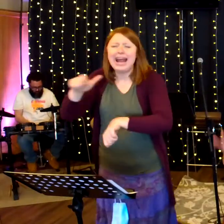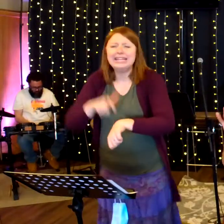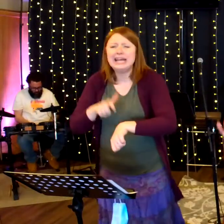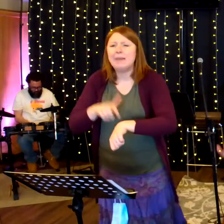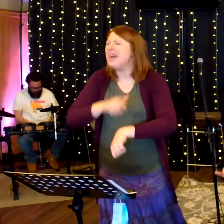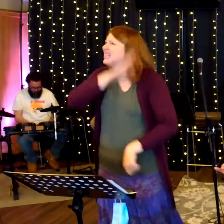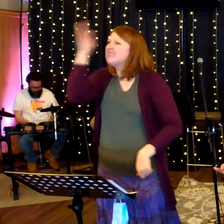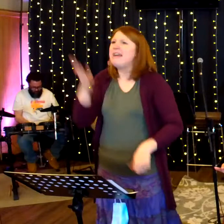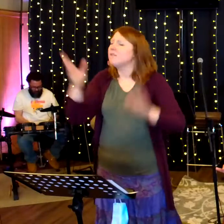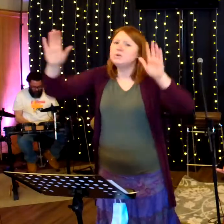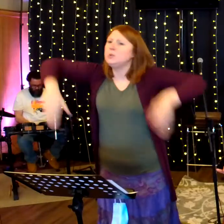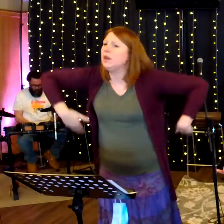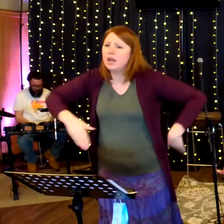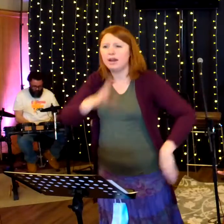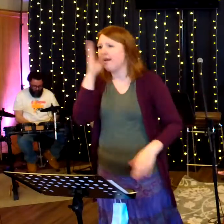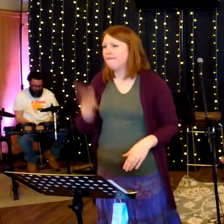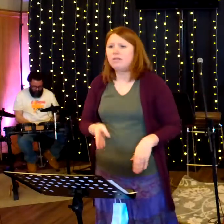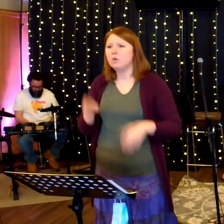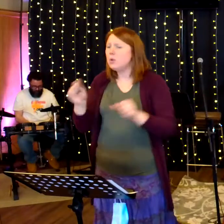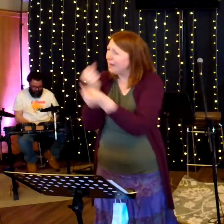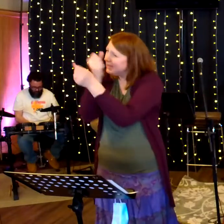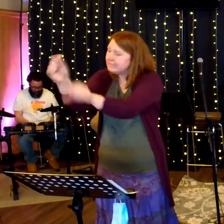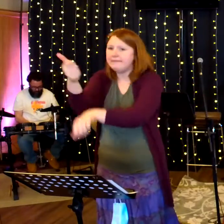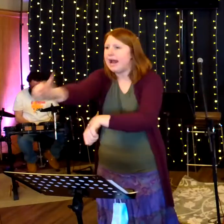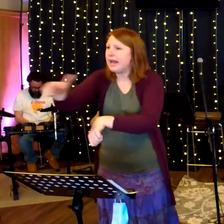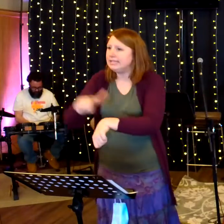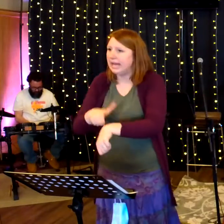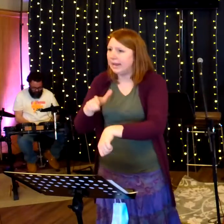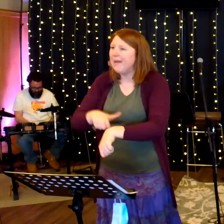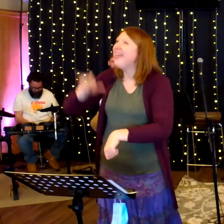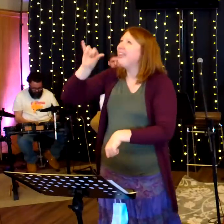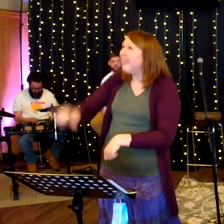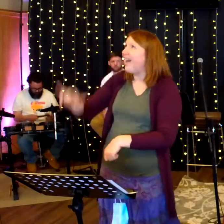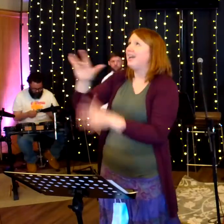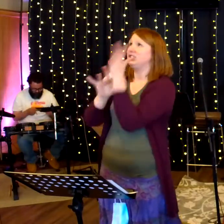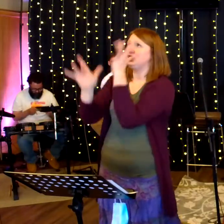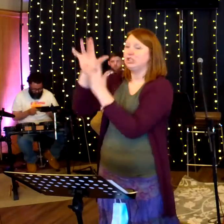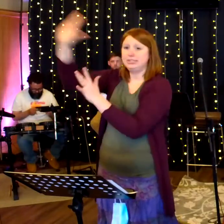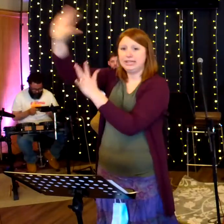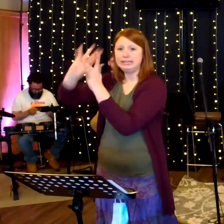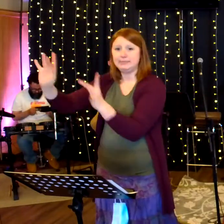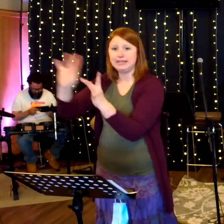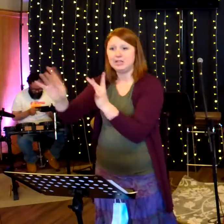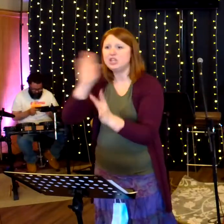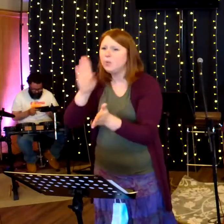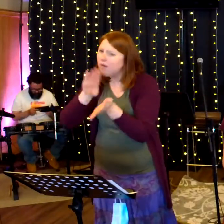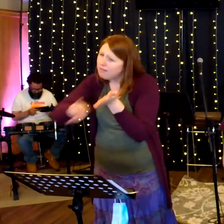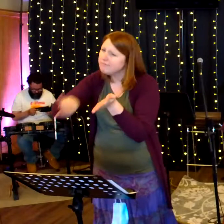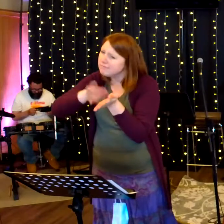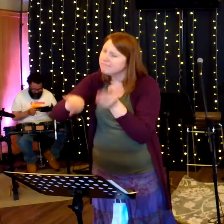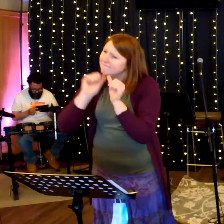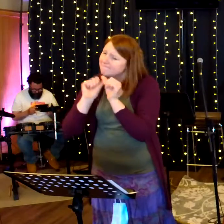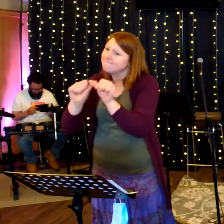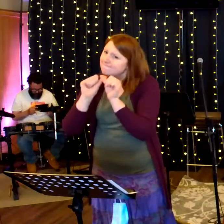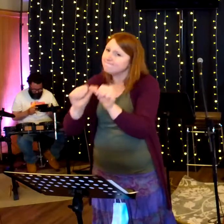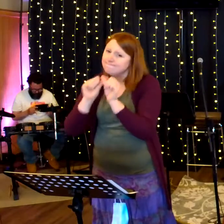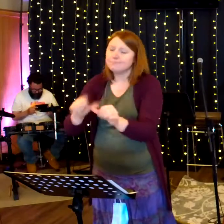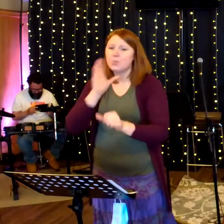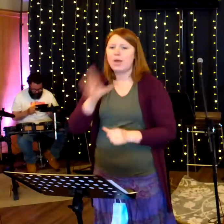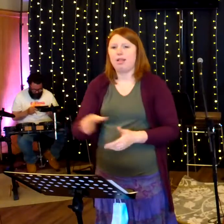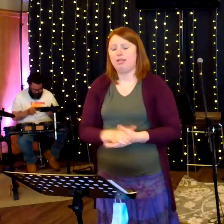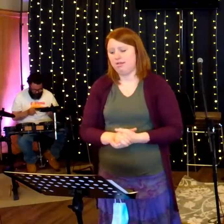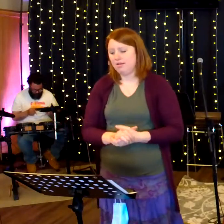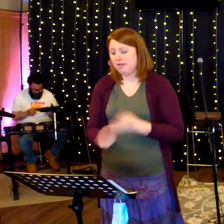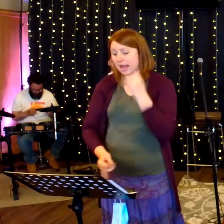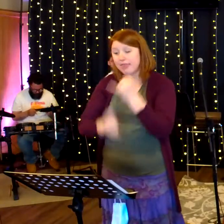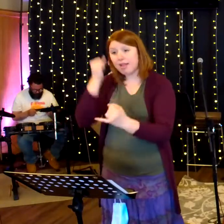to be saved. That's grace upon grace. And that leads us to the last thing that we can take away when we're